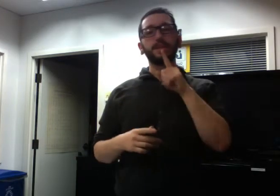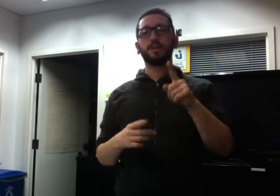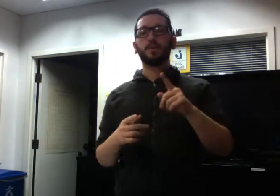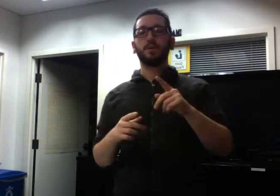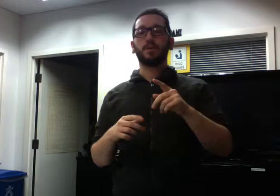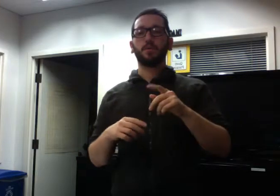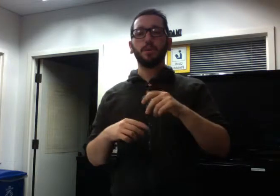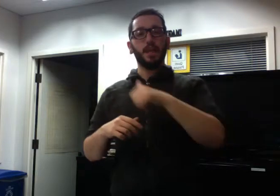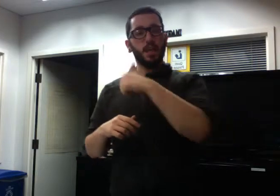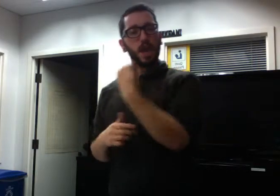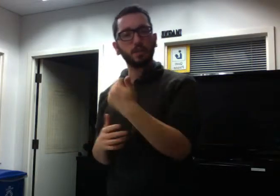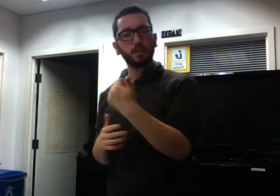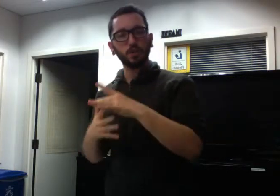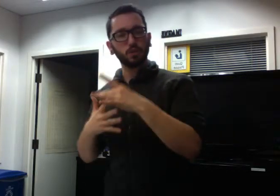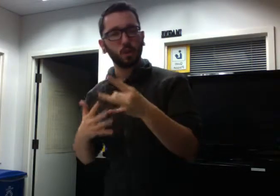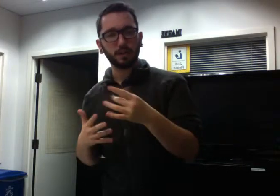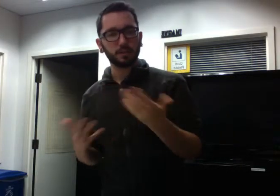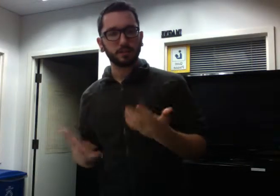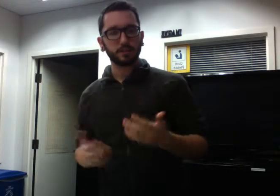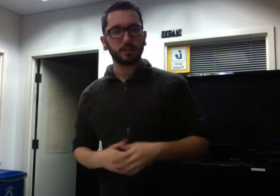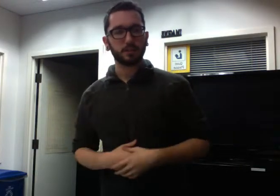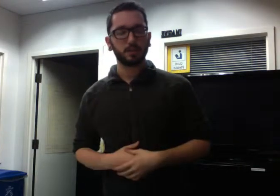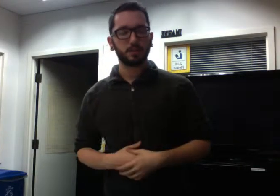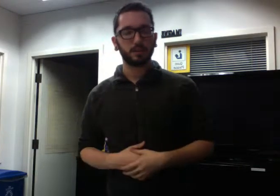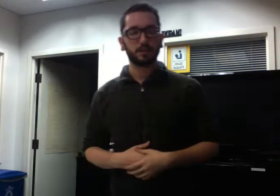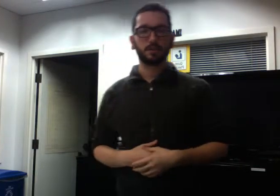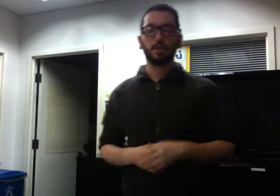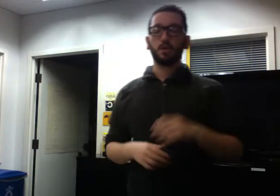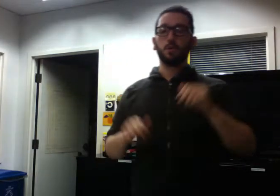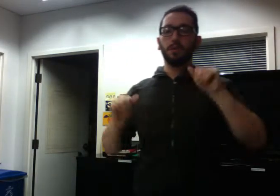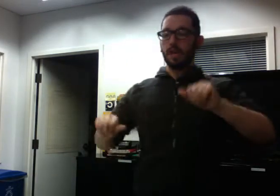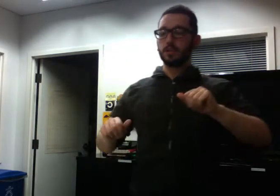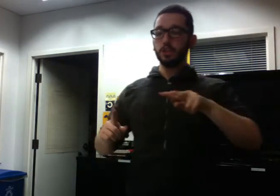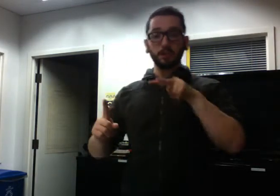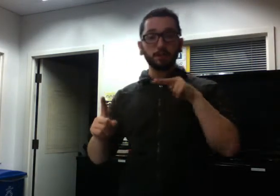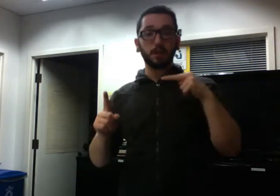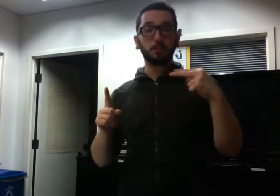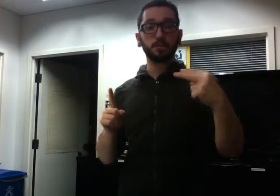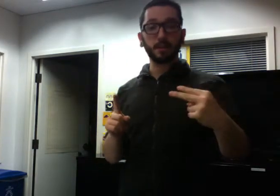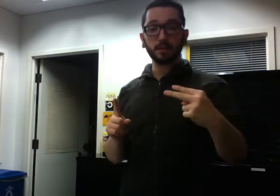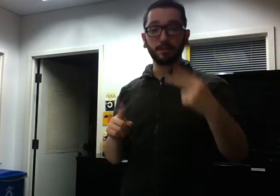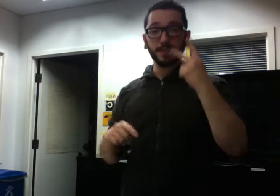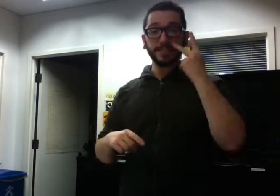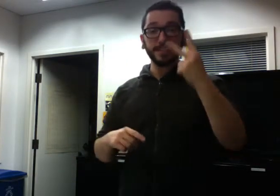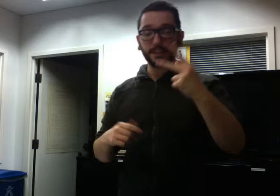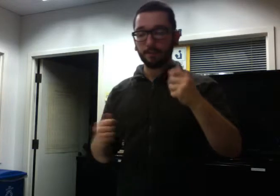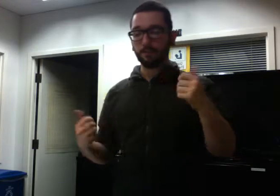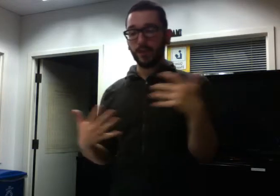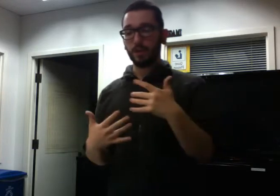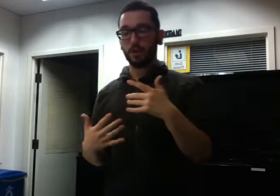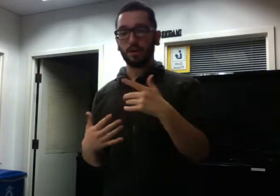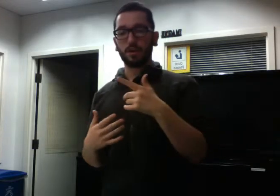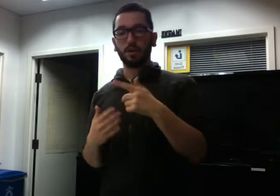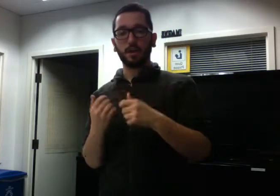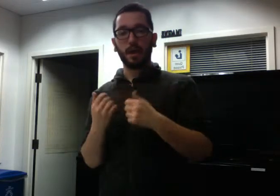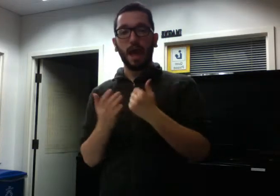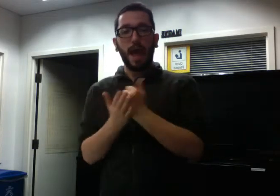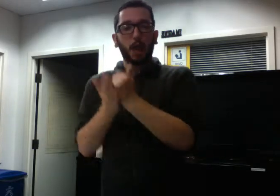If we could shift our perspective and see fear instead as an ally that's telling us, proceed with